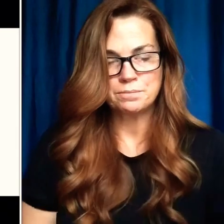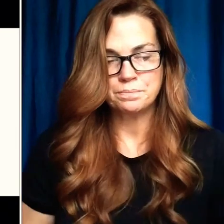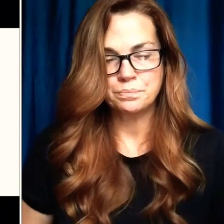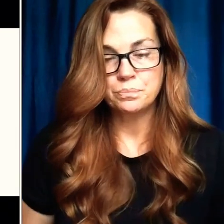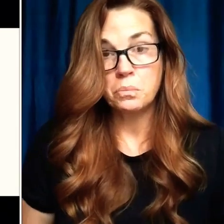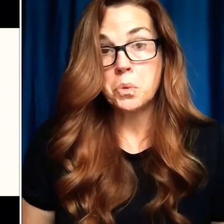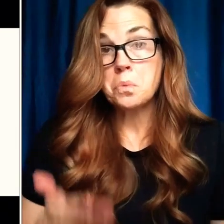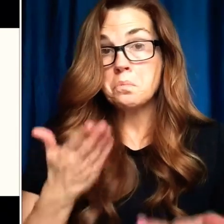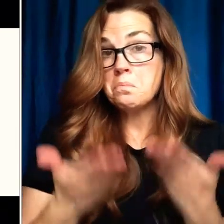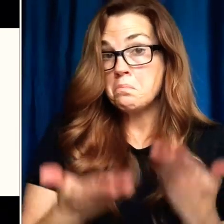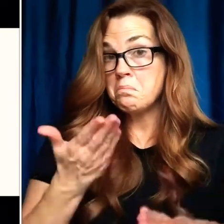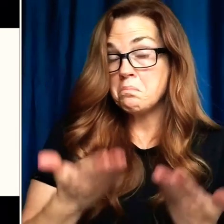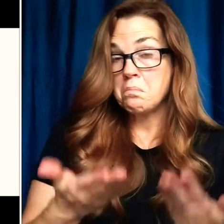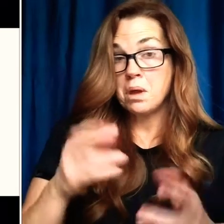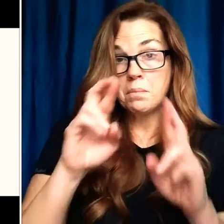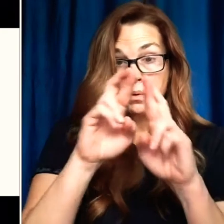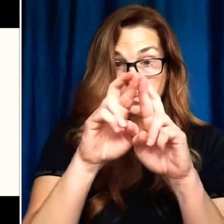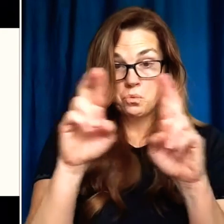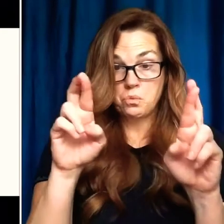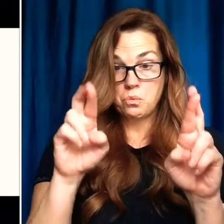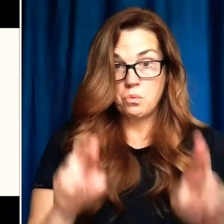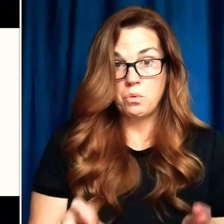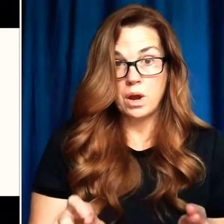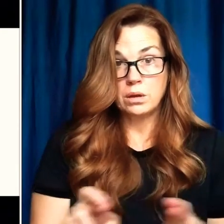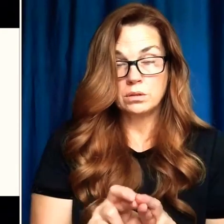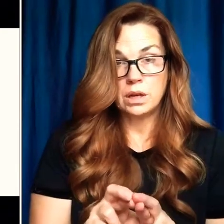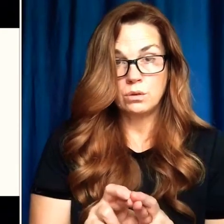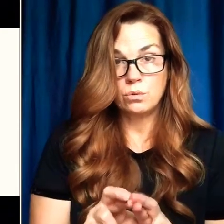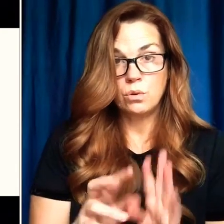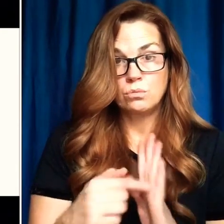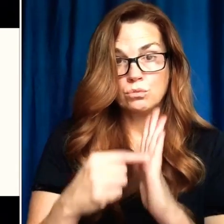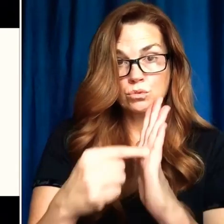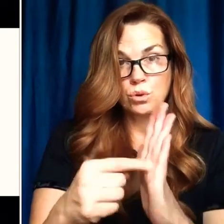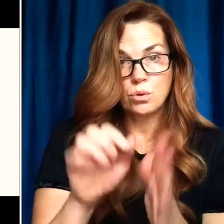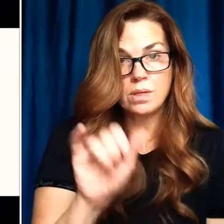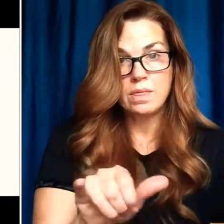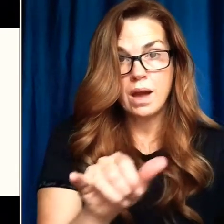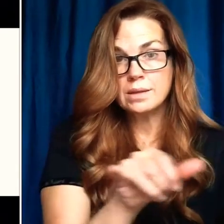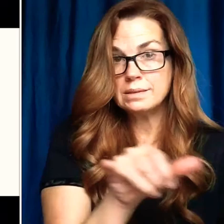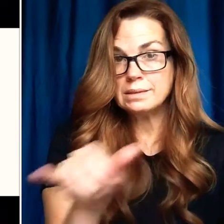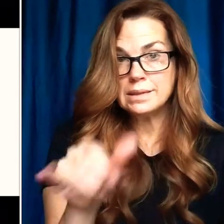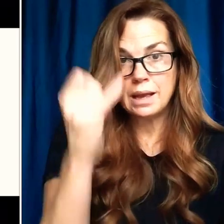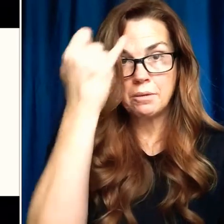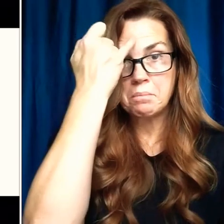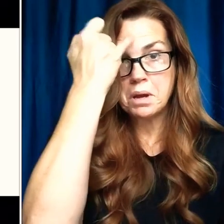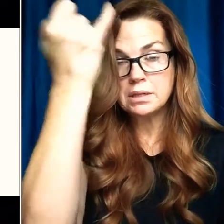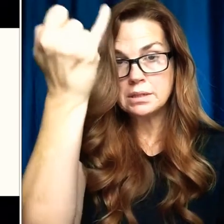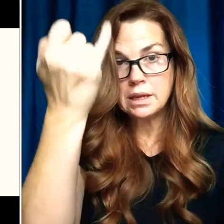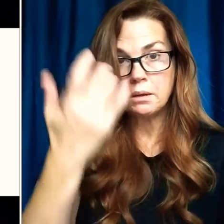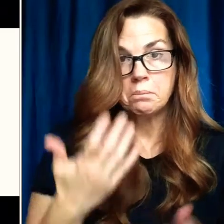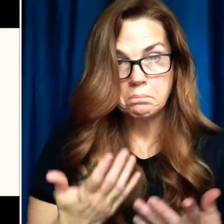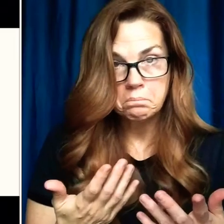or ovals. Here, they're using rectangles. But it's the same idea. All of the number sets are still exactly the